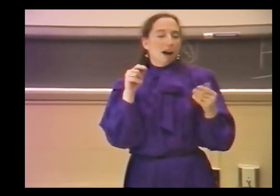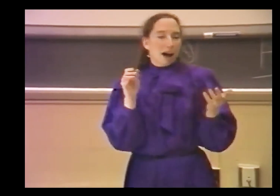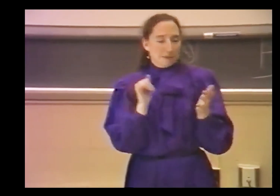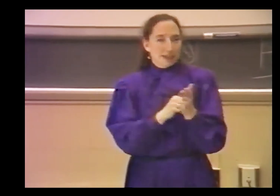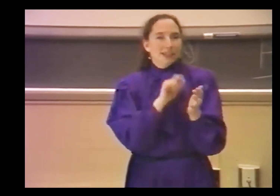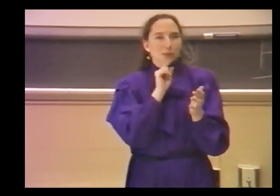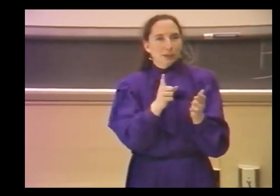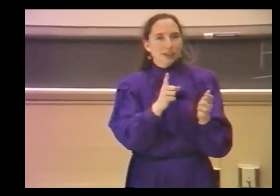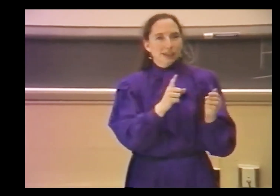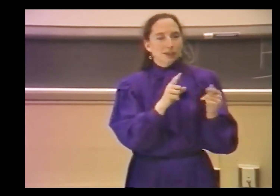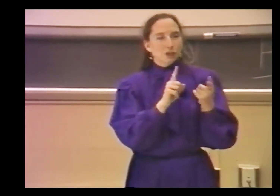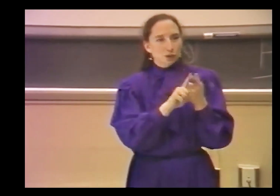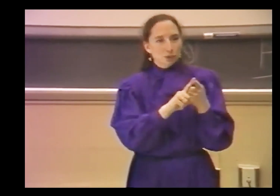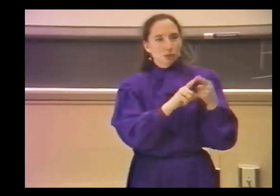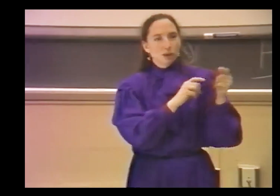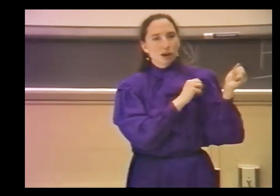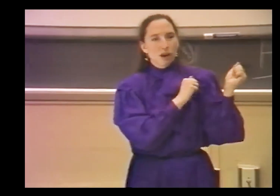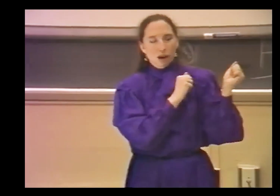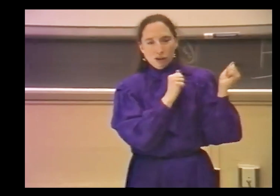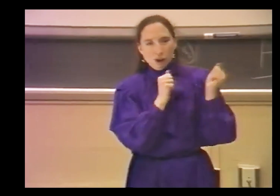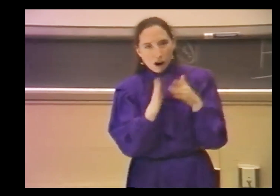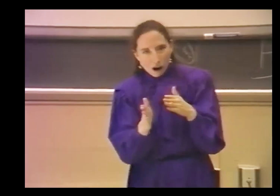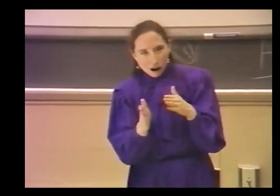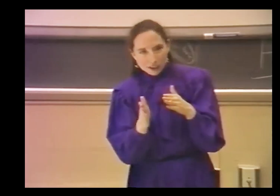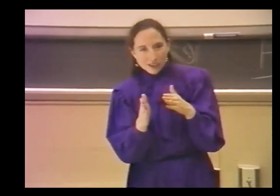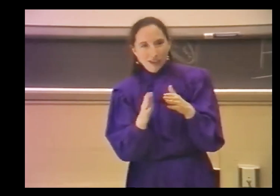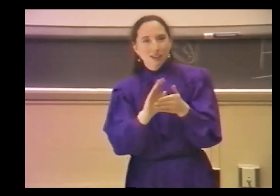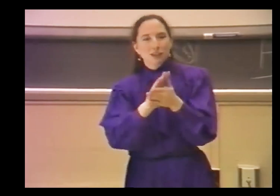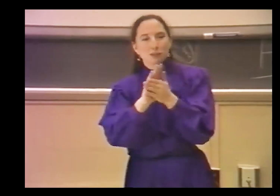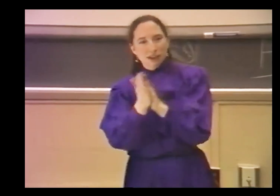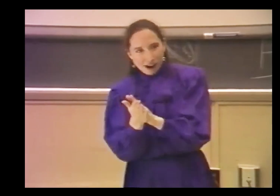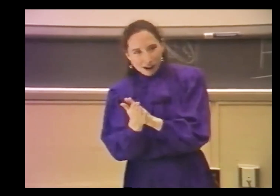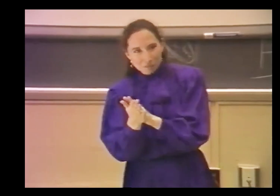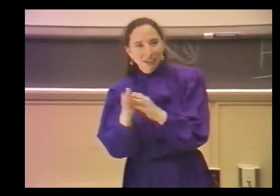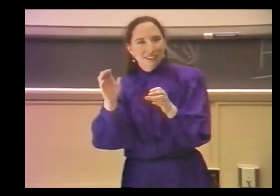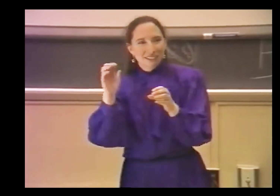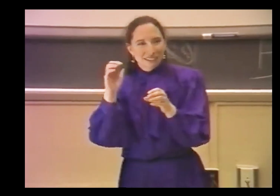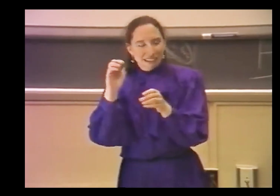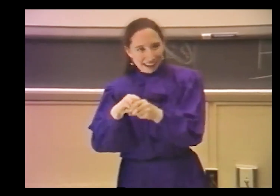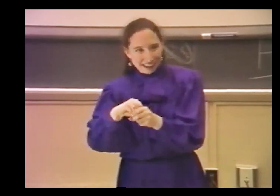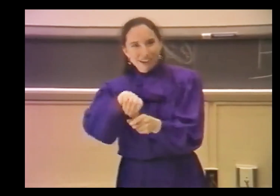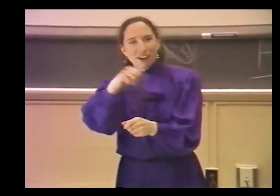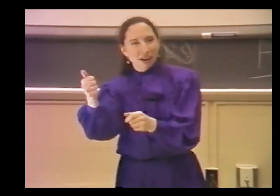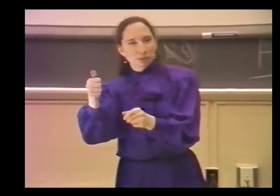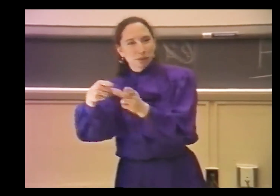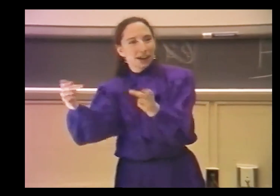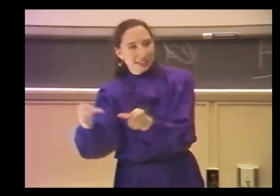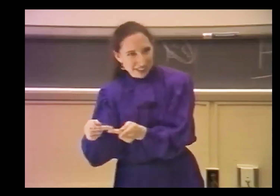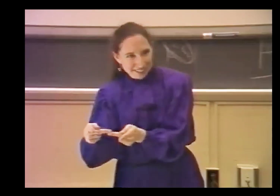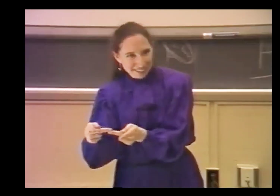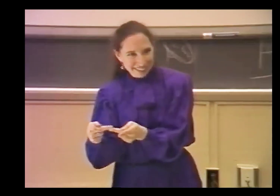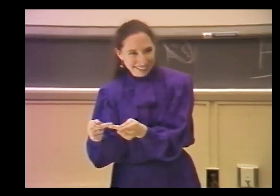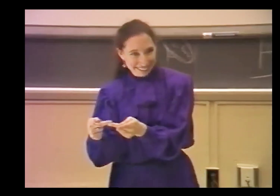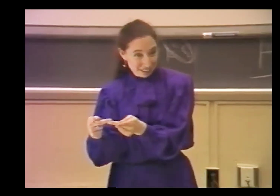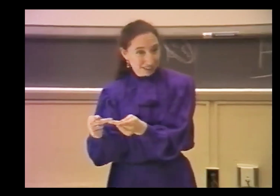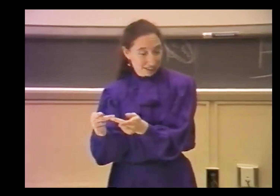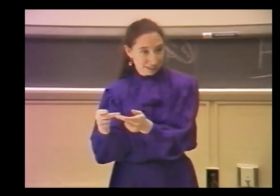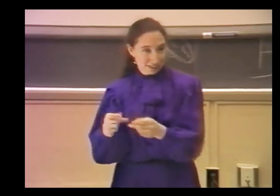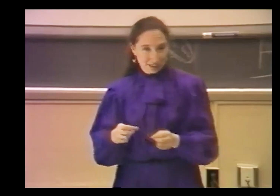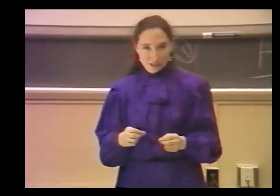I mean, that's really to cause to become in another place.